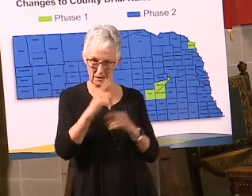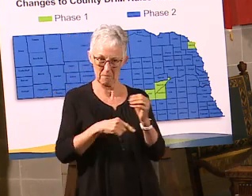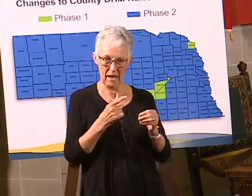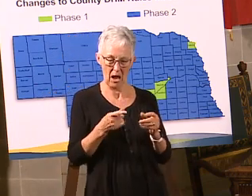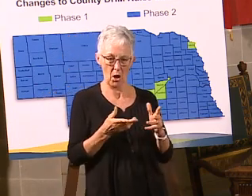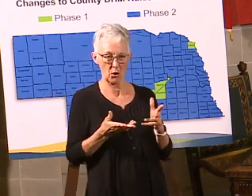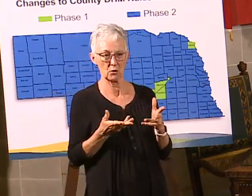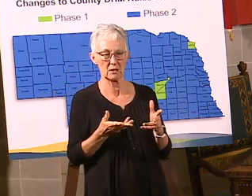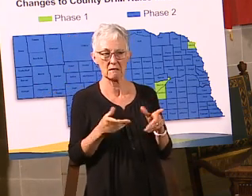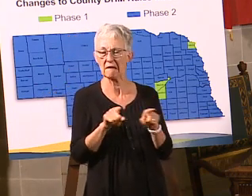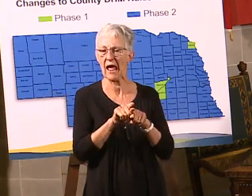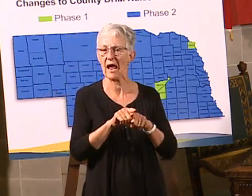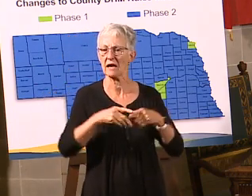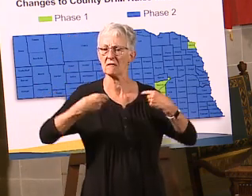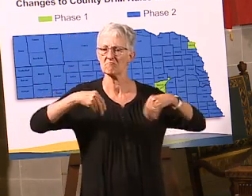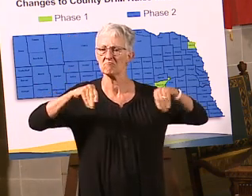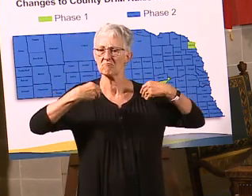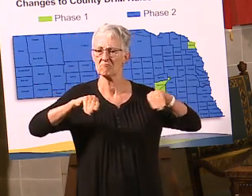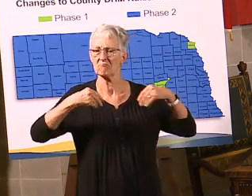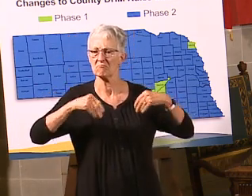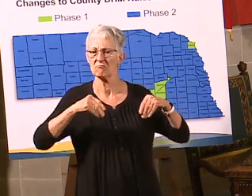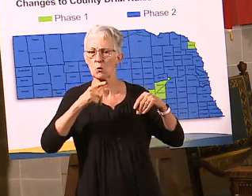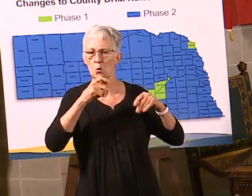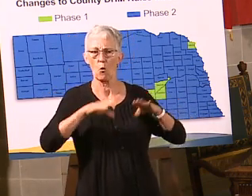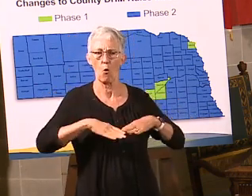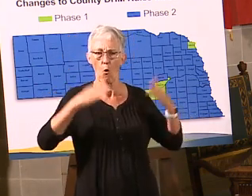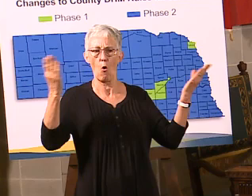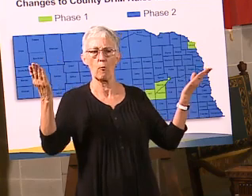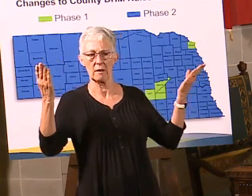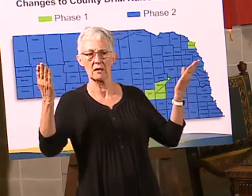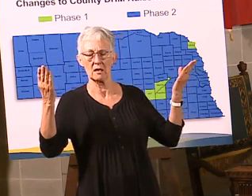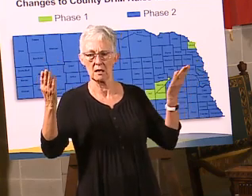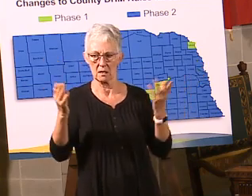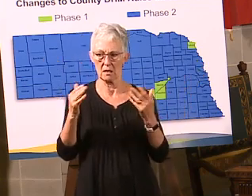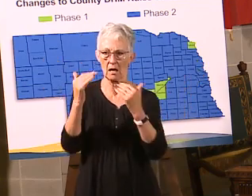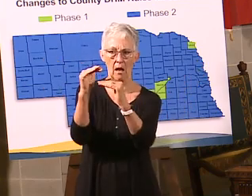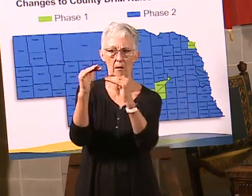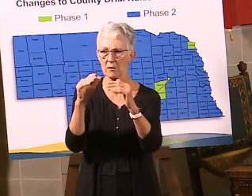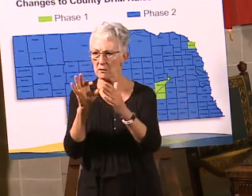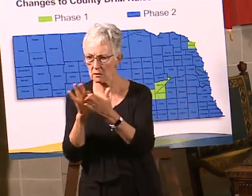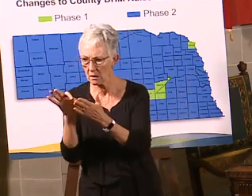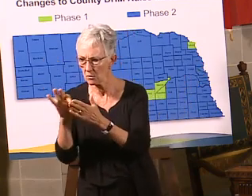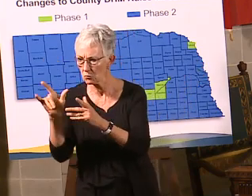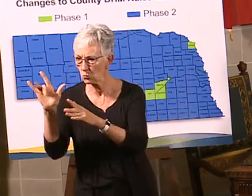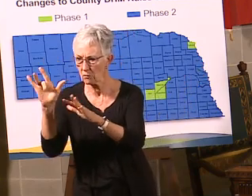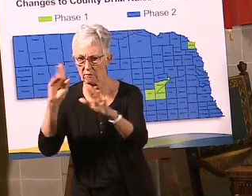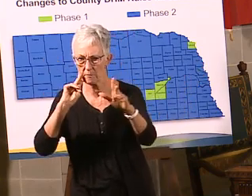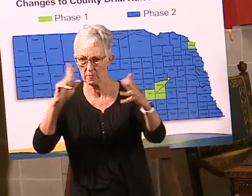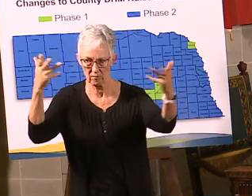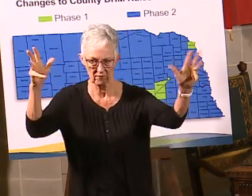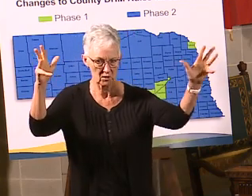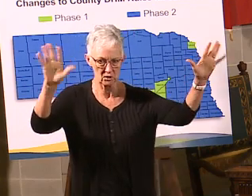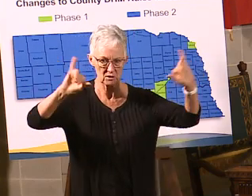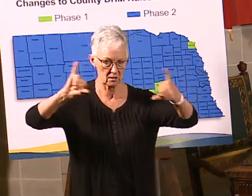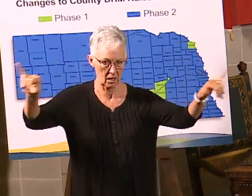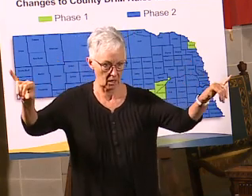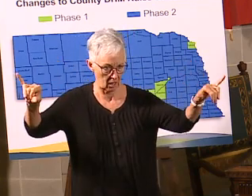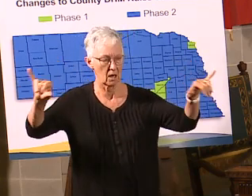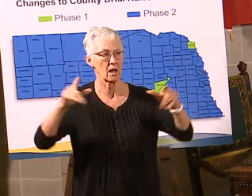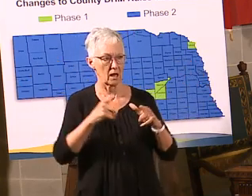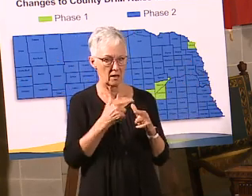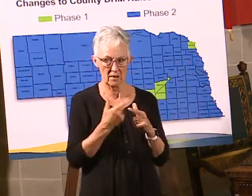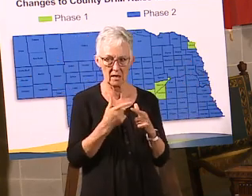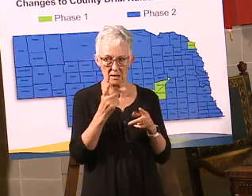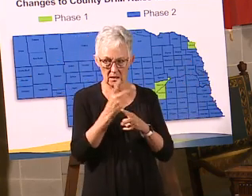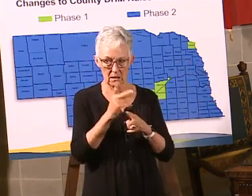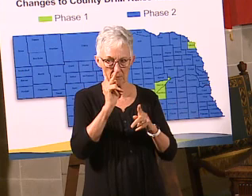retail operation, which are up and running, and just take it from that kind of standpoint, you would be able to work on having that garage sale at